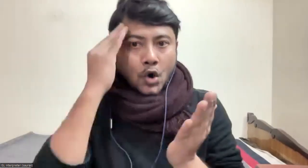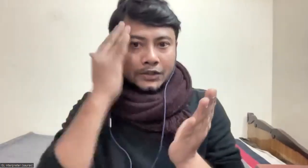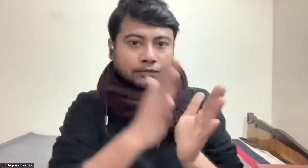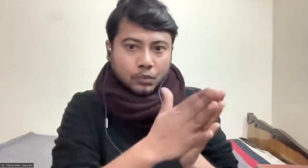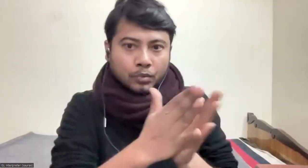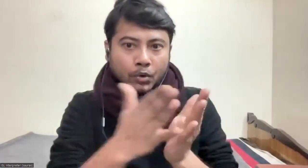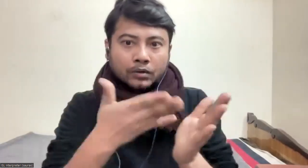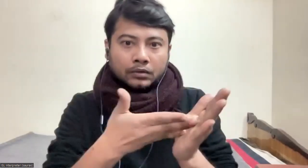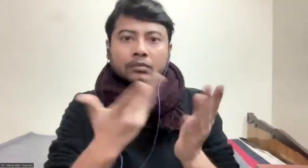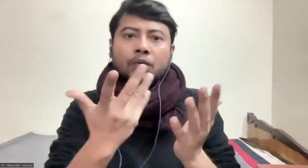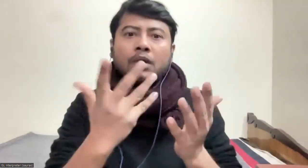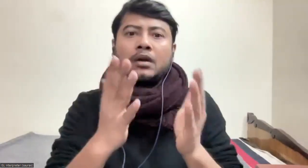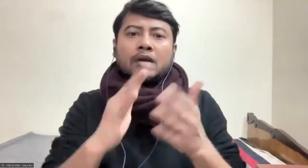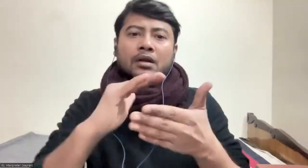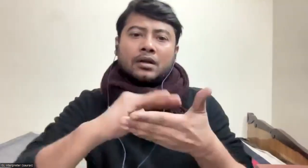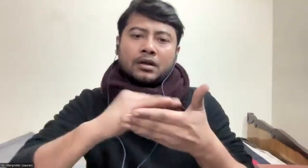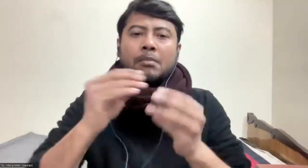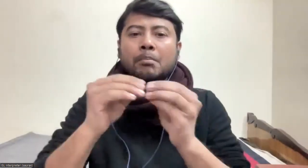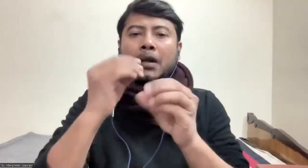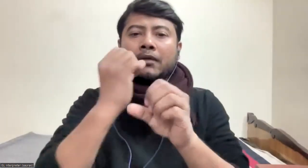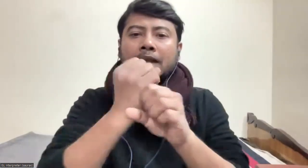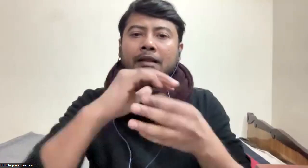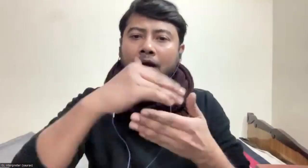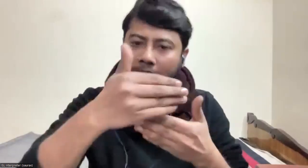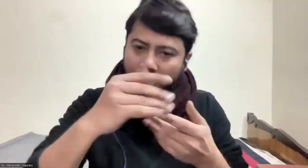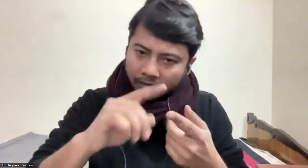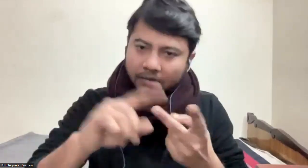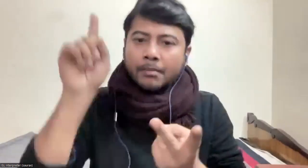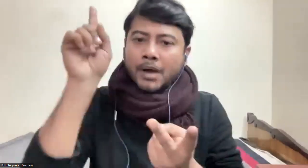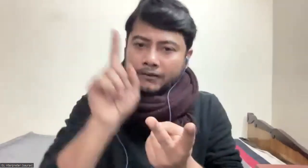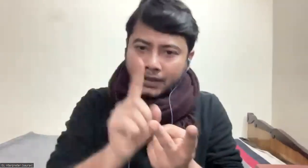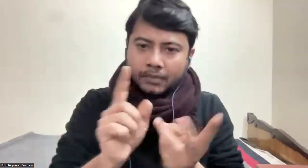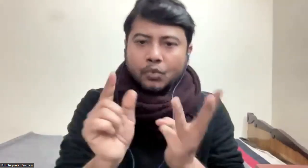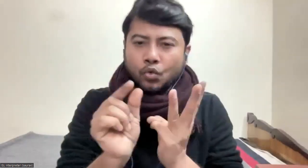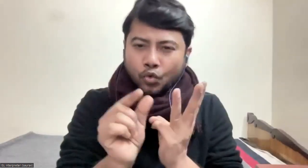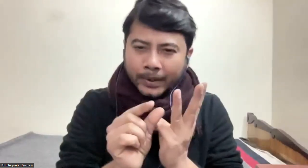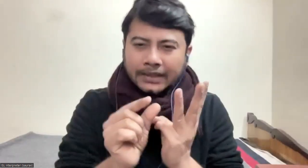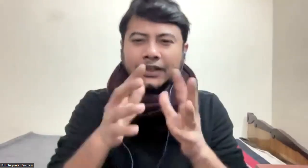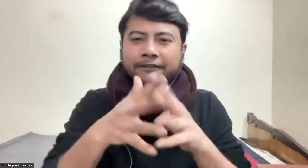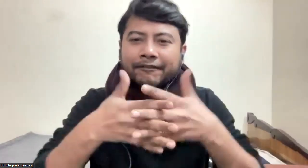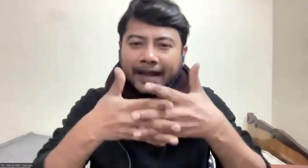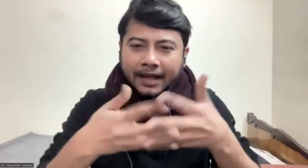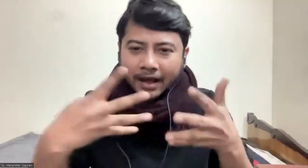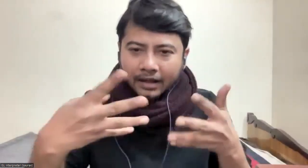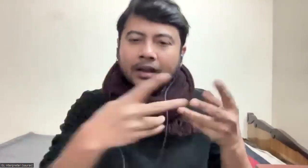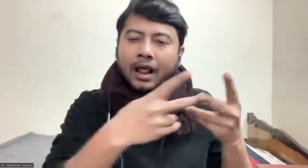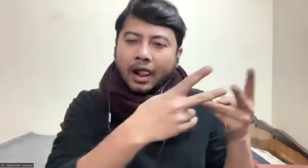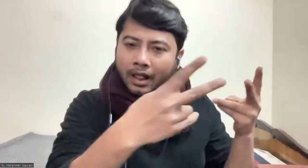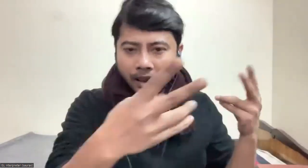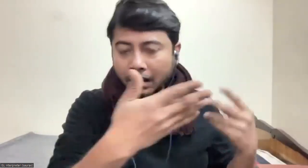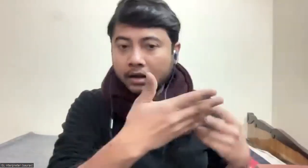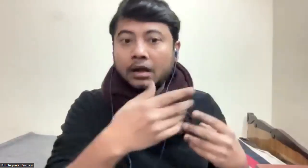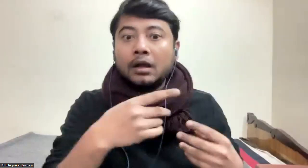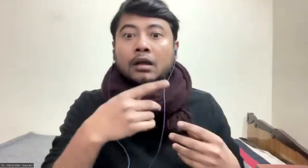literatures are there. And if we don't believe in them, we feel that it is just some kind of imagination, then